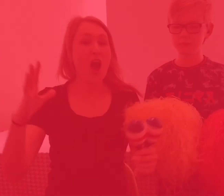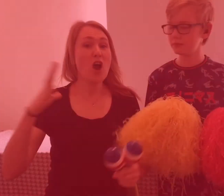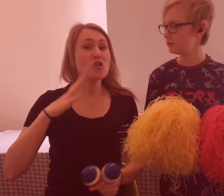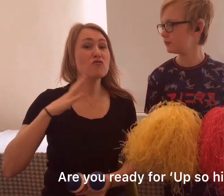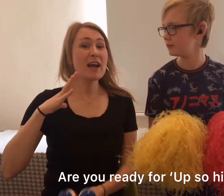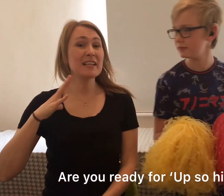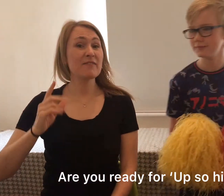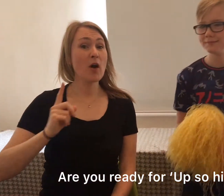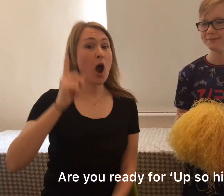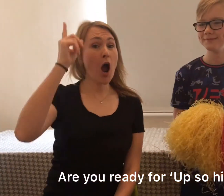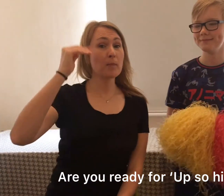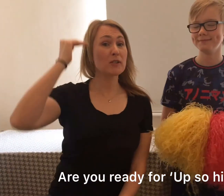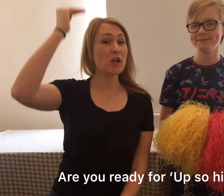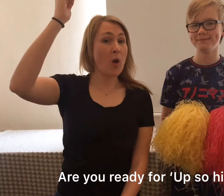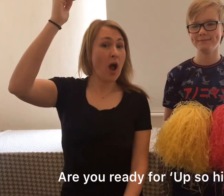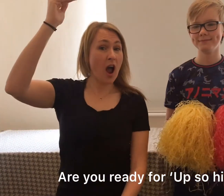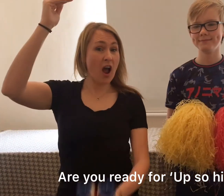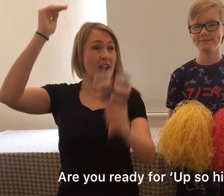Are you ready for up, down, high?